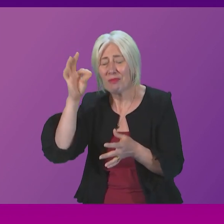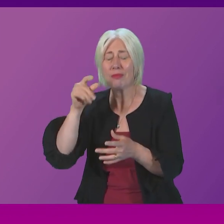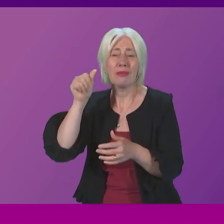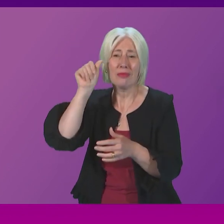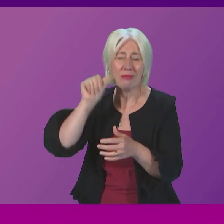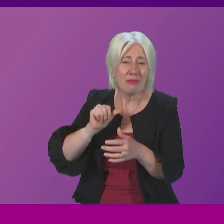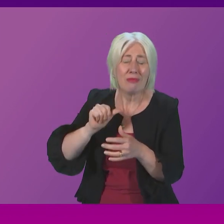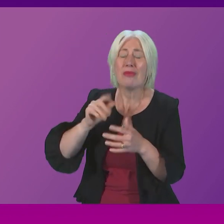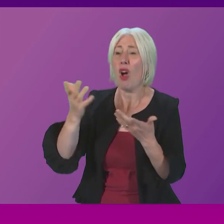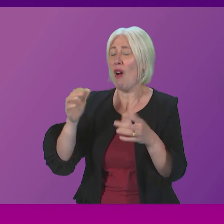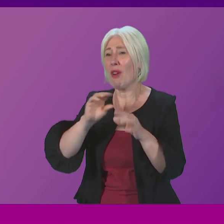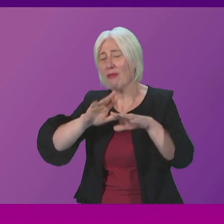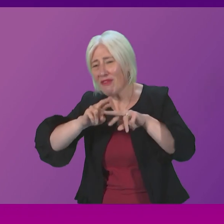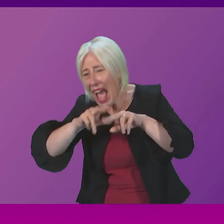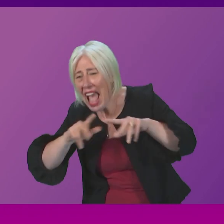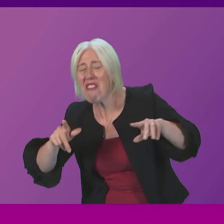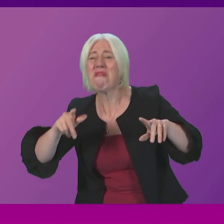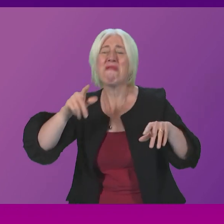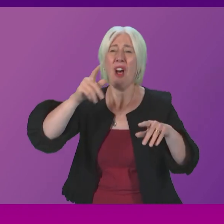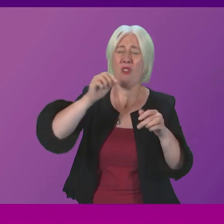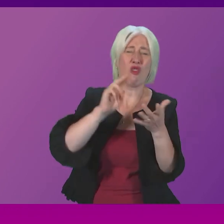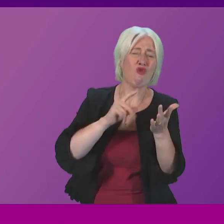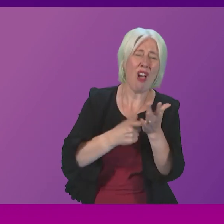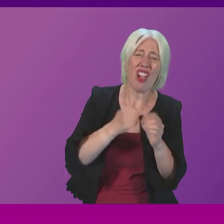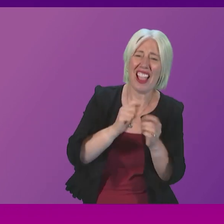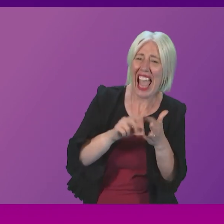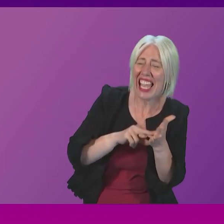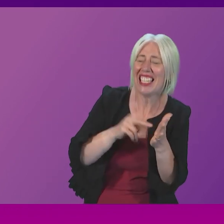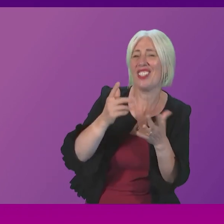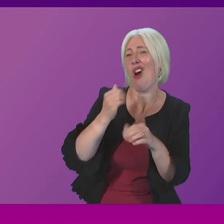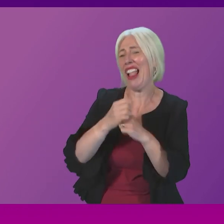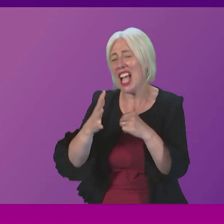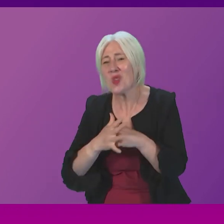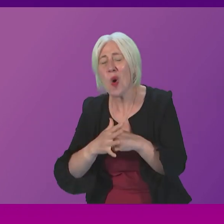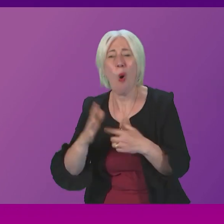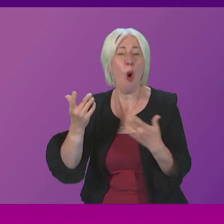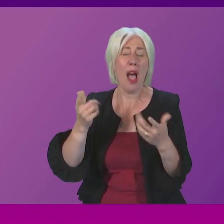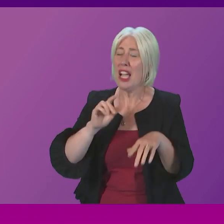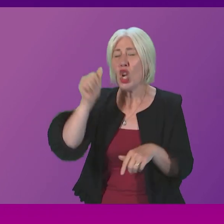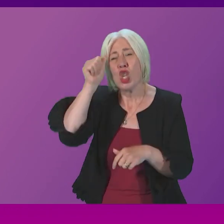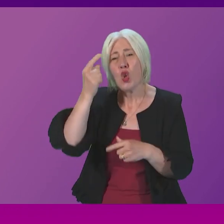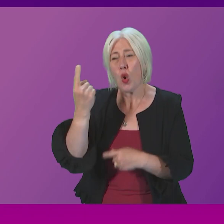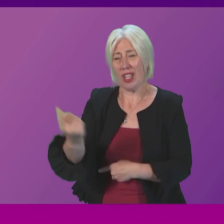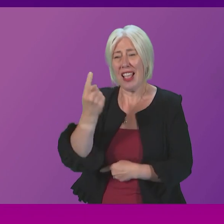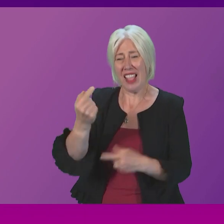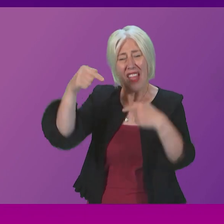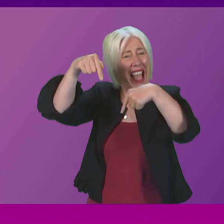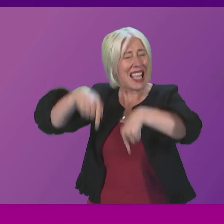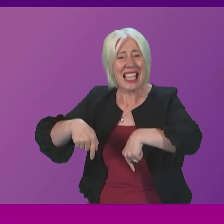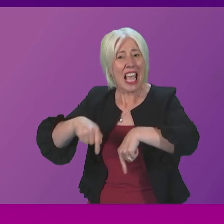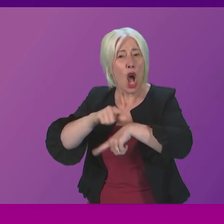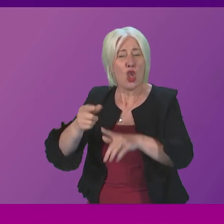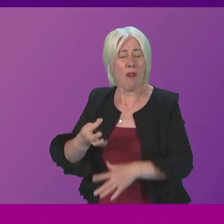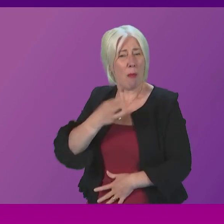or Achnashin, Shendy or Rutherglen, if she knows she's not here to feather her own nest, but rather